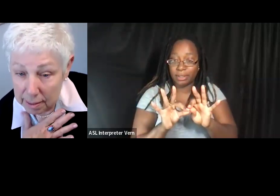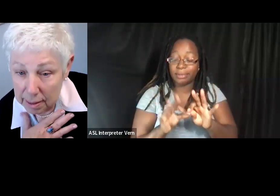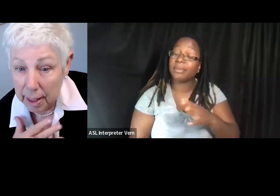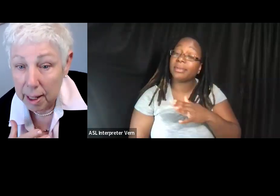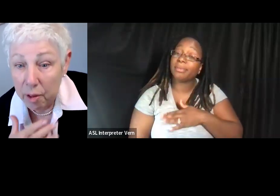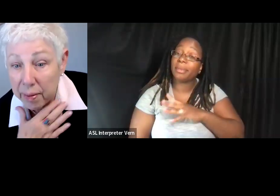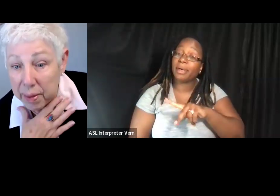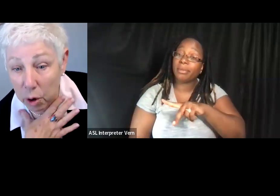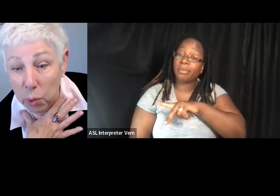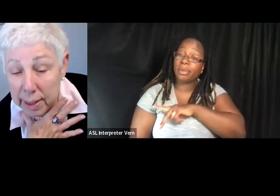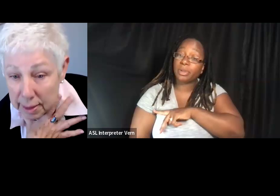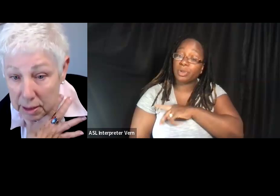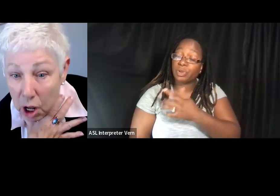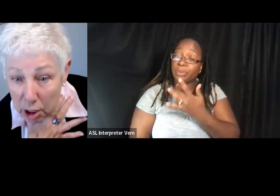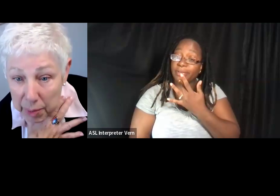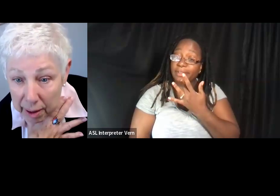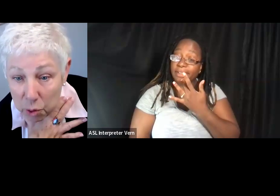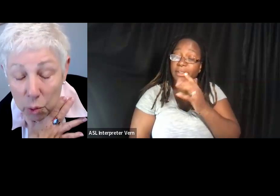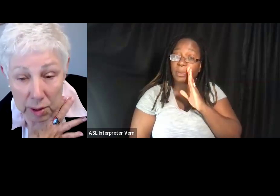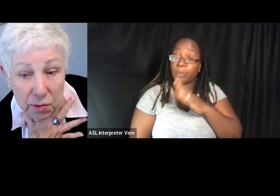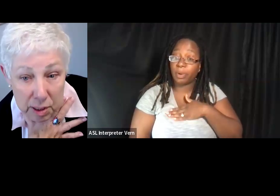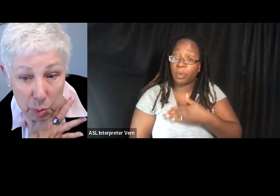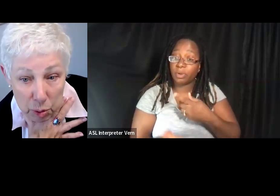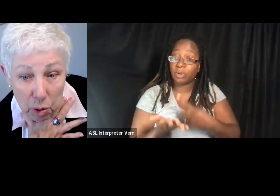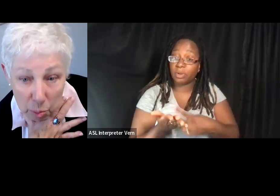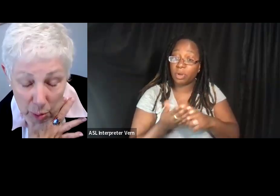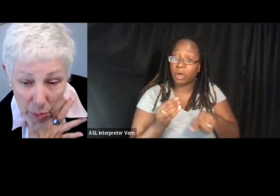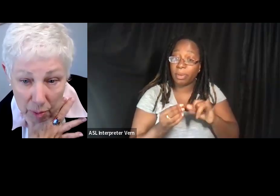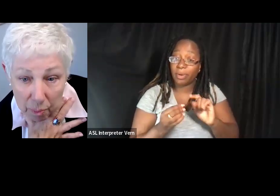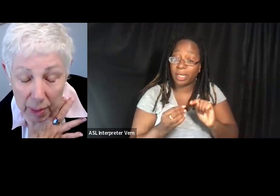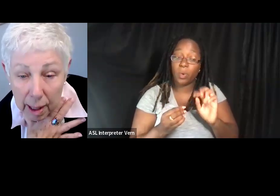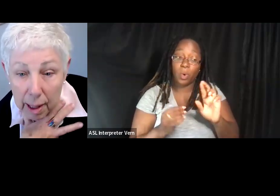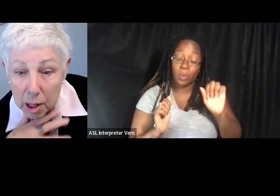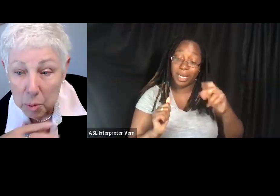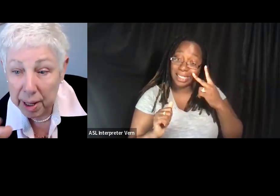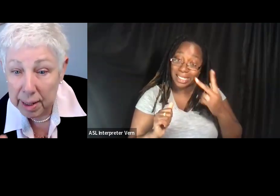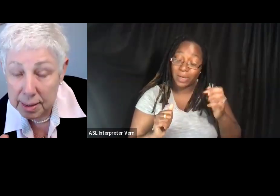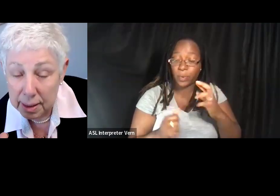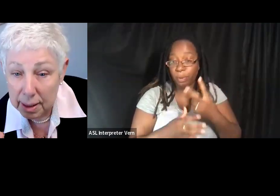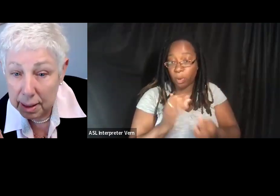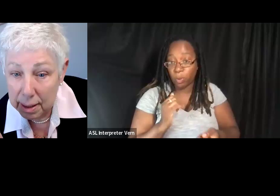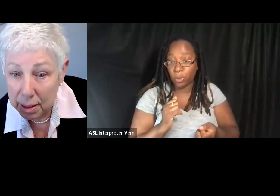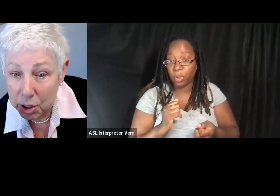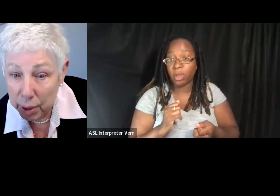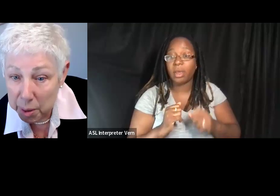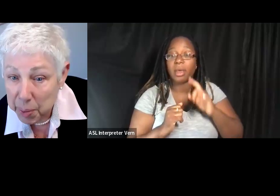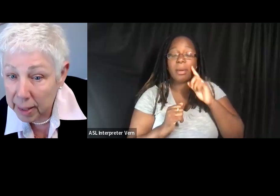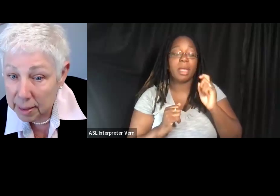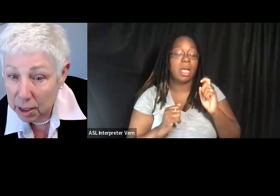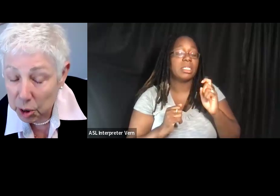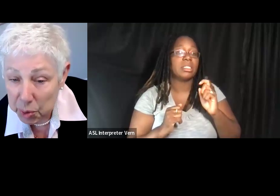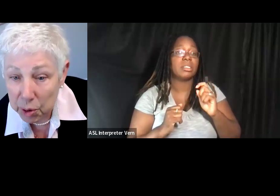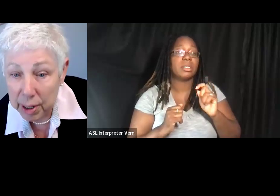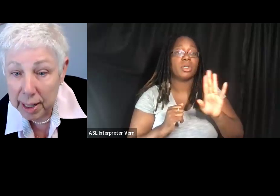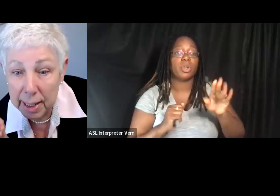is that they're willing to talk about it, or it's visible, or both. Because your impact